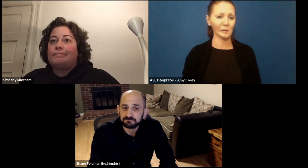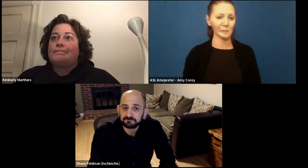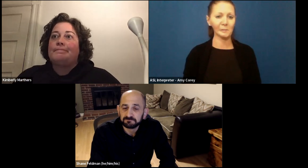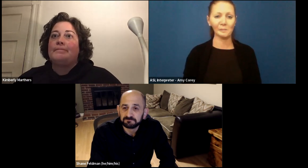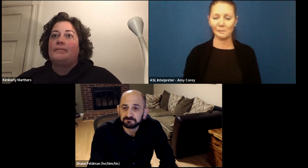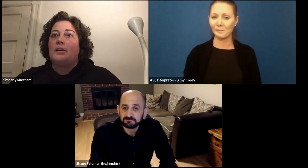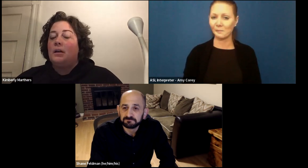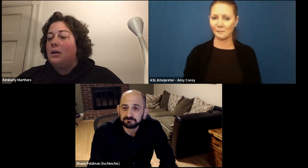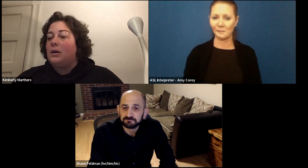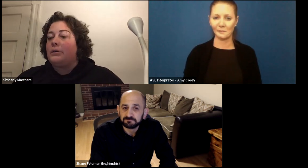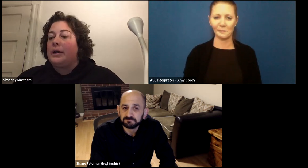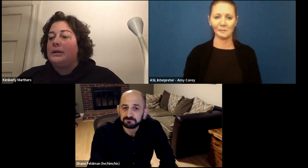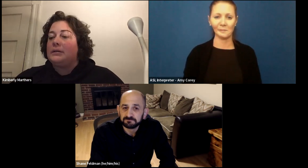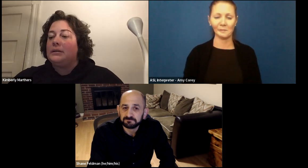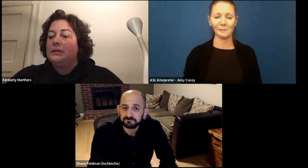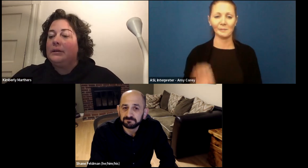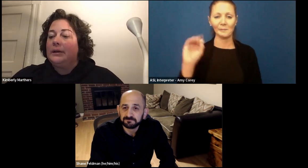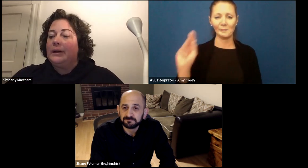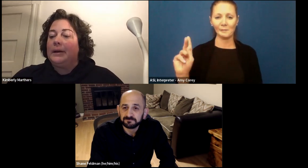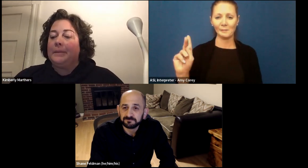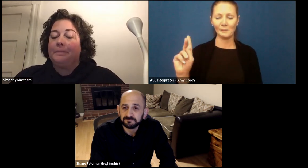Sounds good. All right.